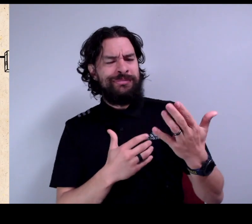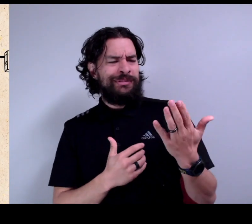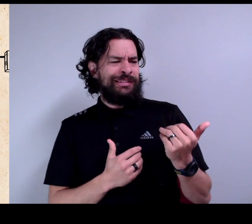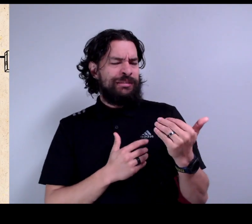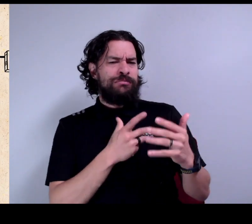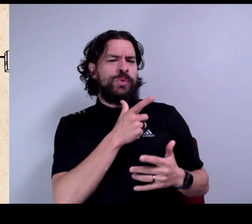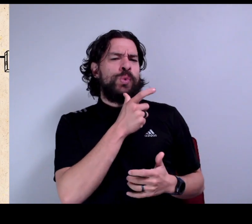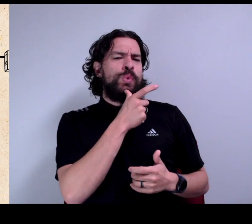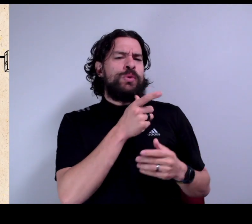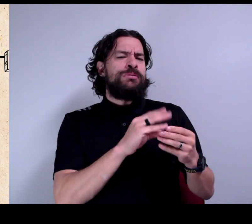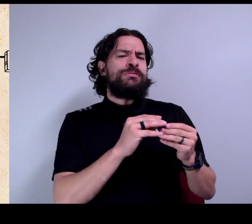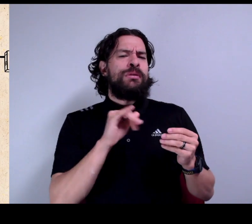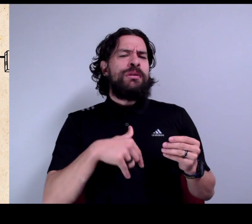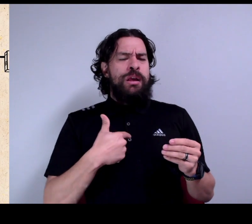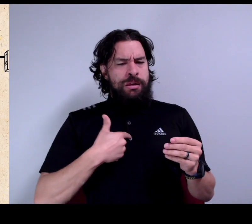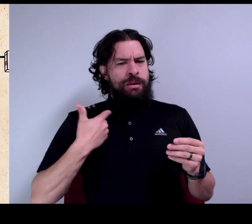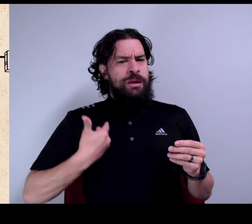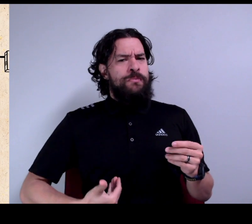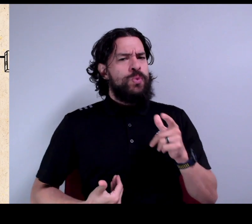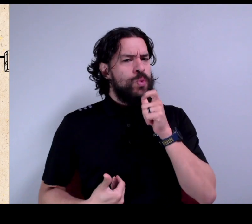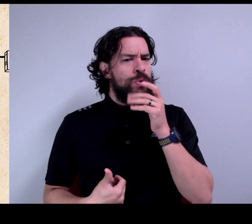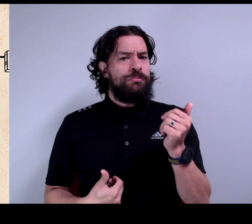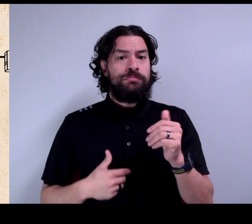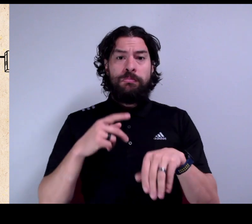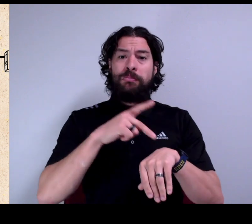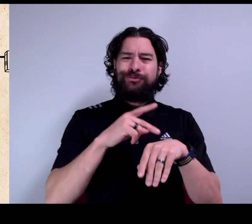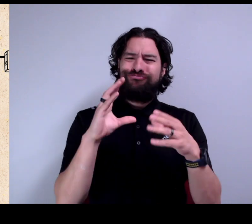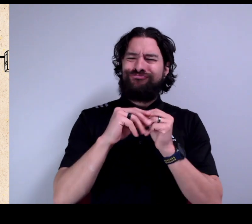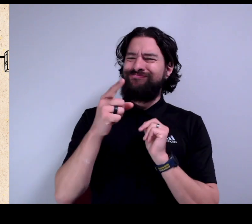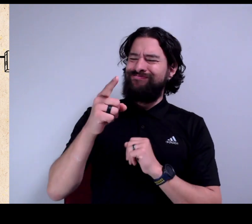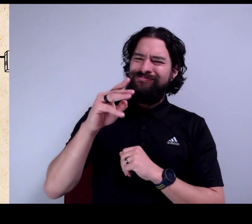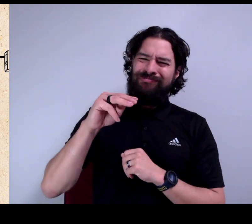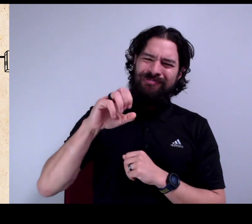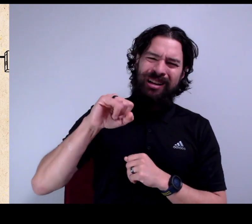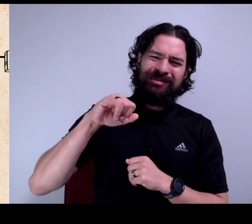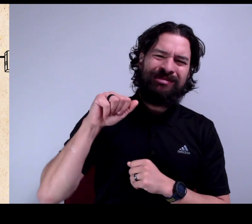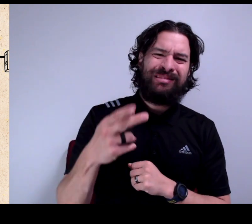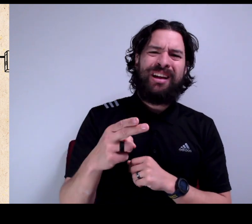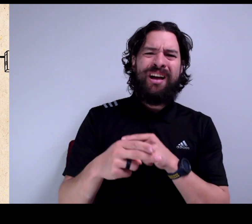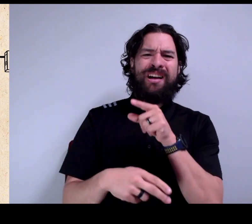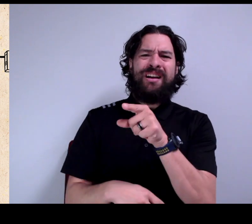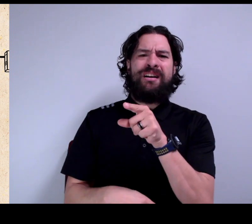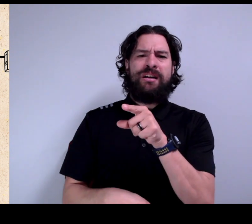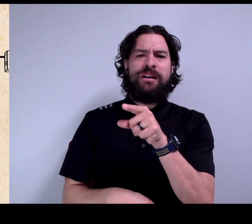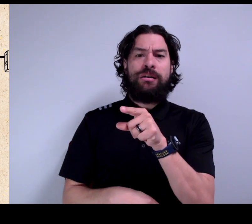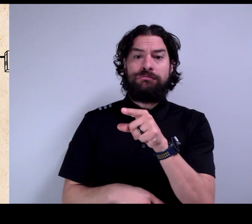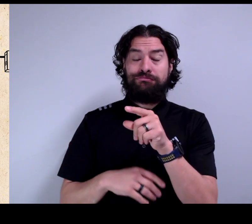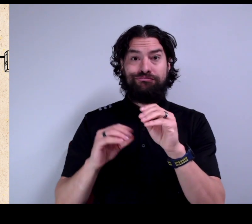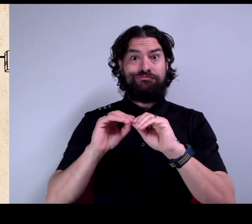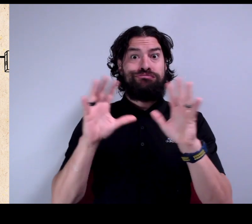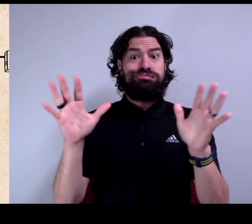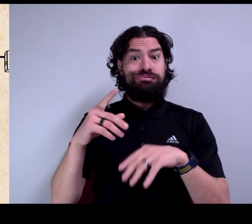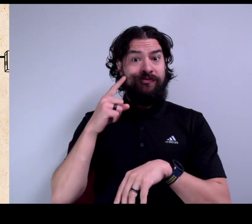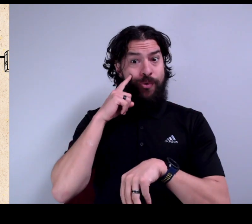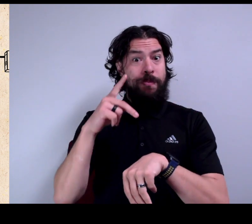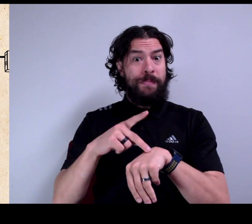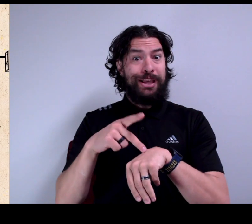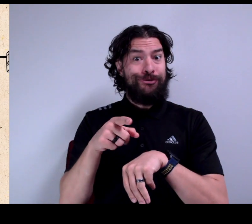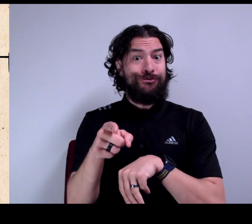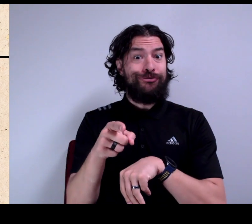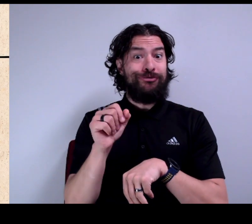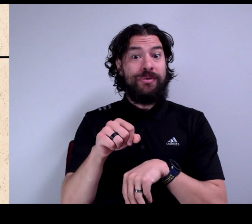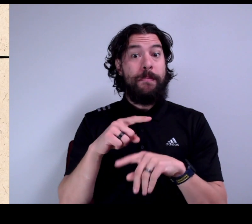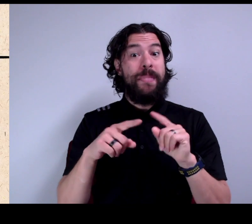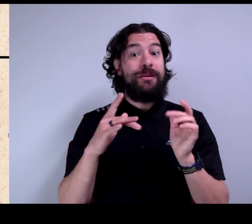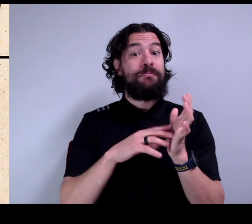the disciples aside and he asks, "Who do you all say that I am?" And Peter speaks up saying, "You're the Messiah." But it becomes clear that